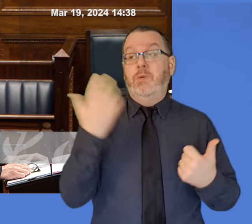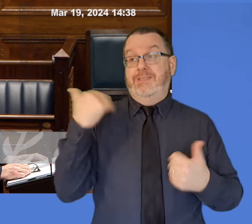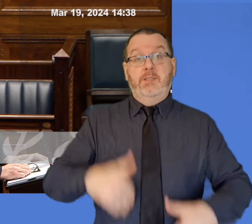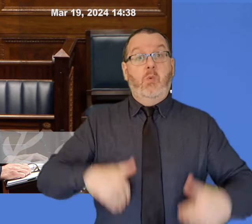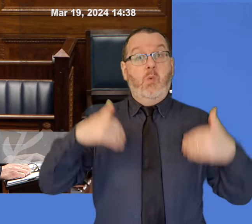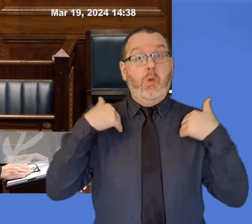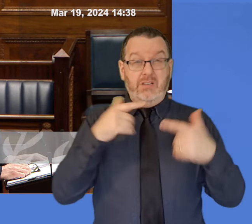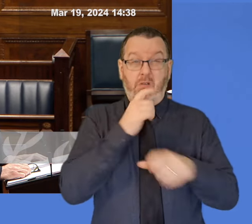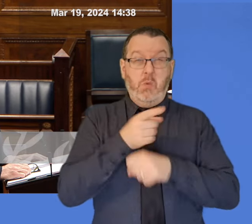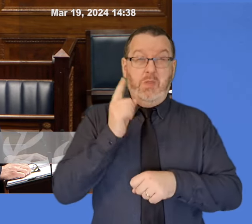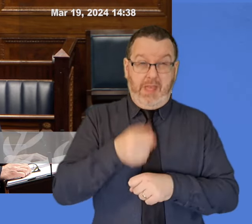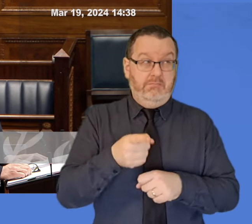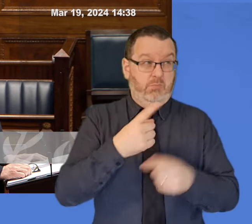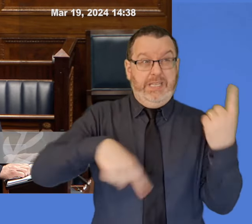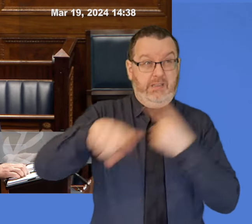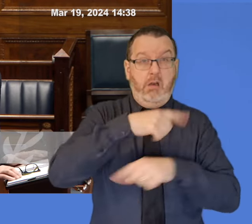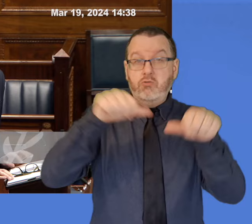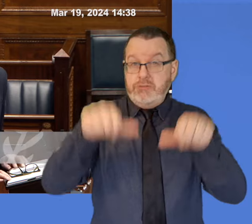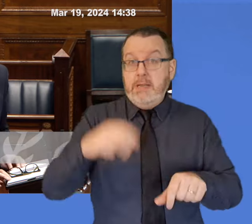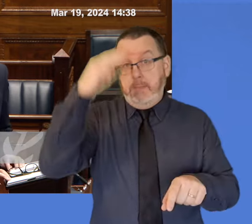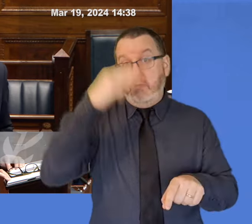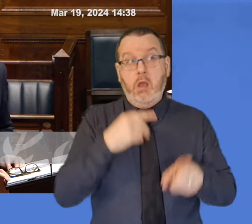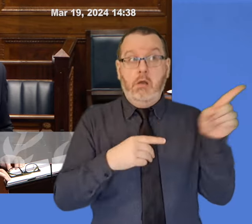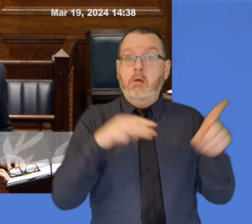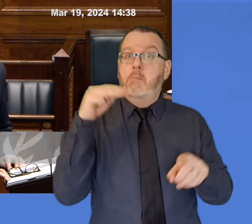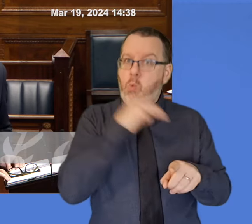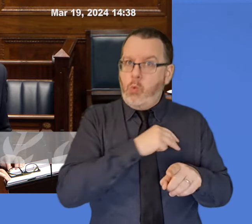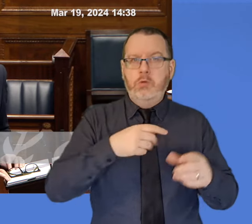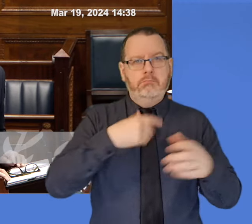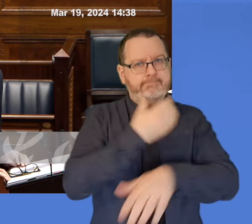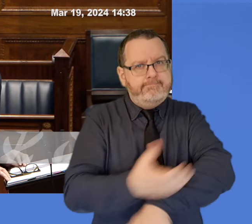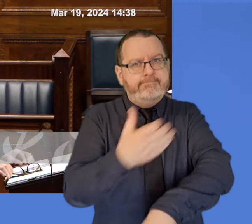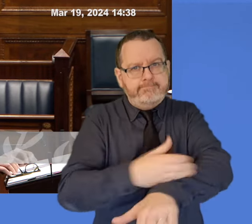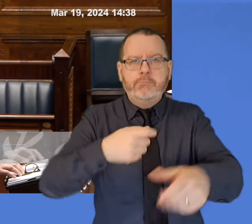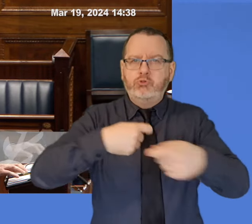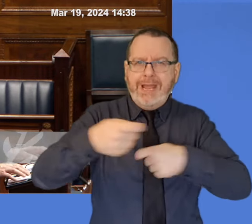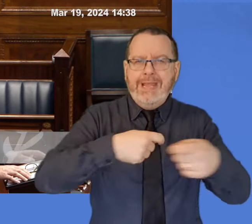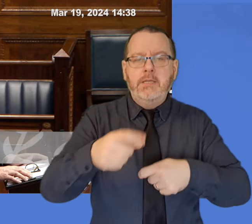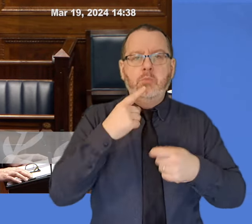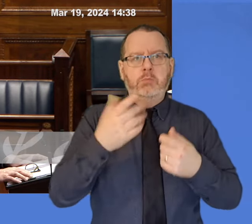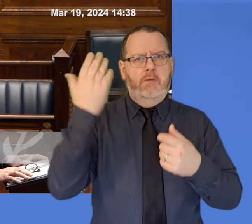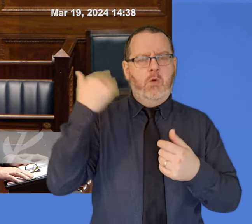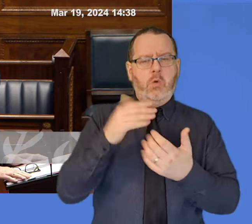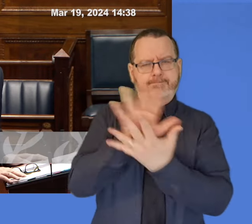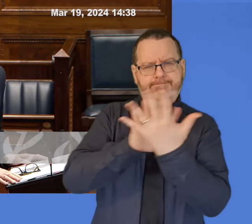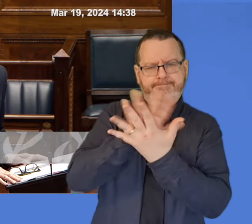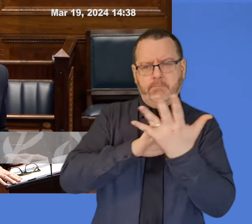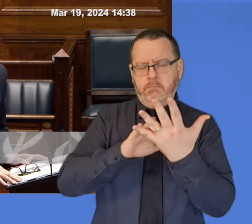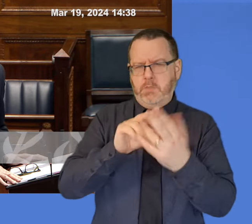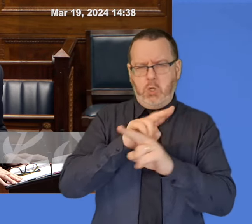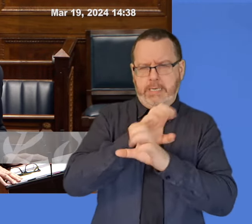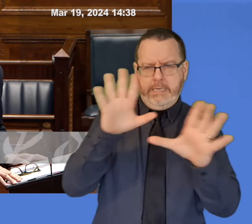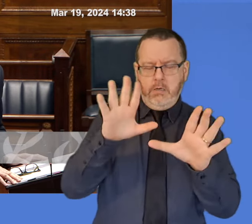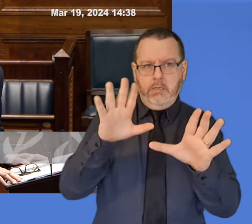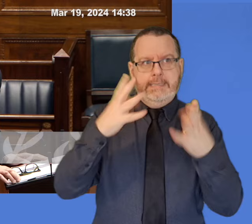matters, but I think anything which undoes the degree of certainty that there now is, I think is does a disservice to our ability to grow the